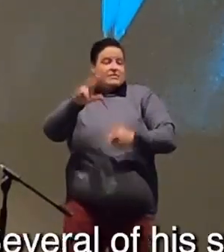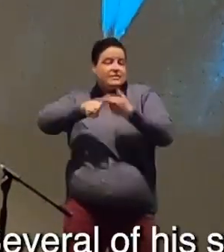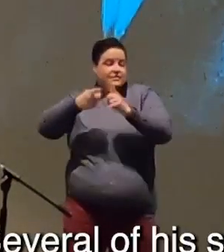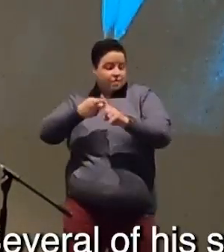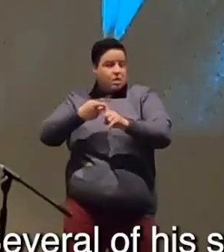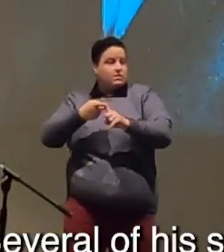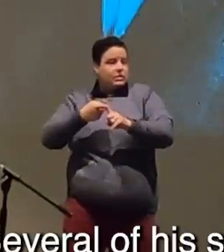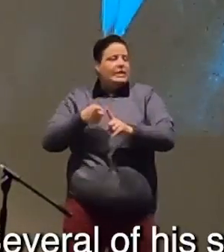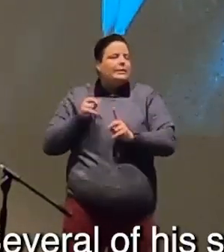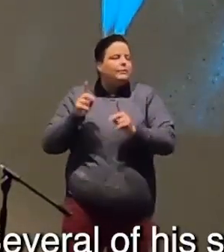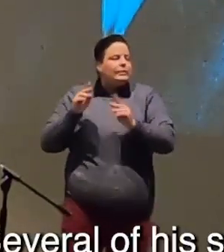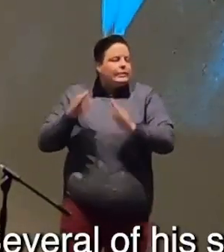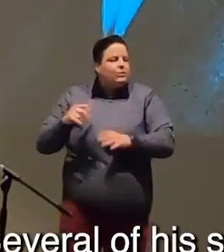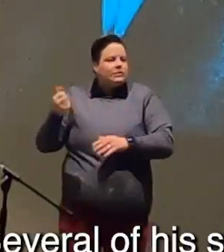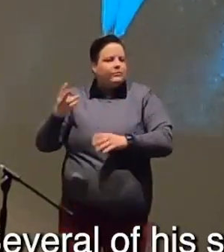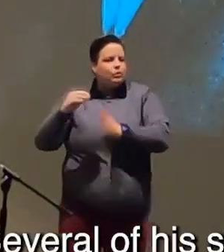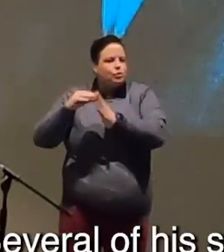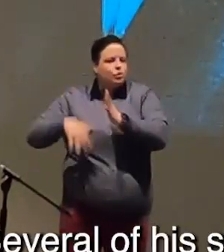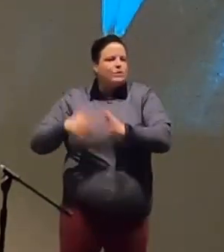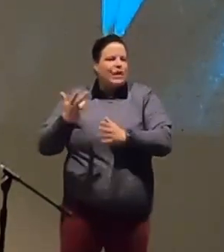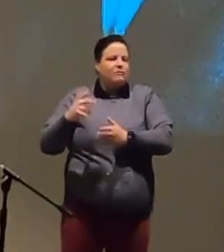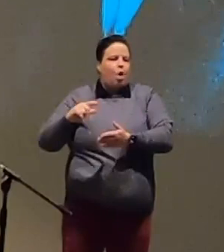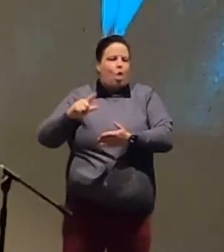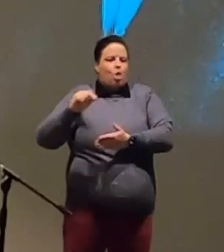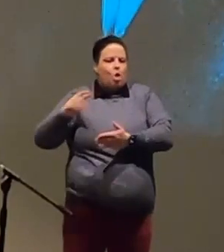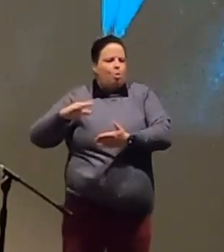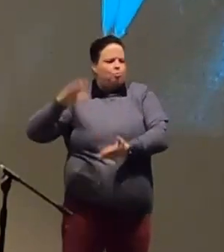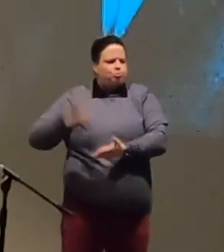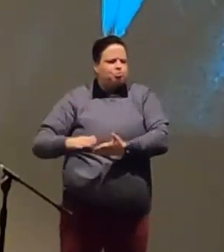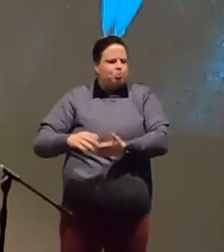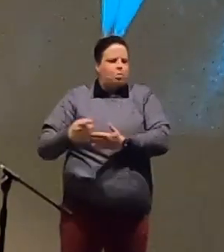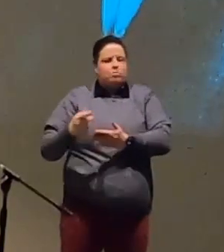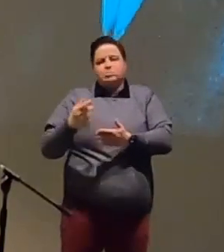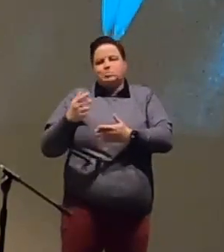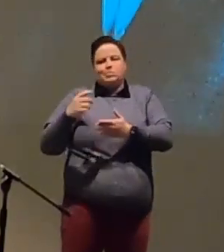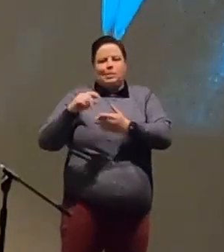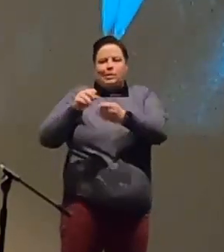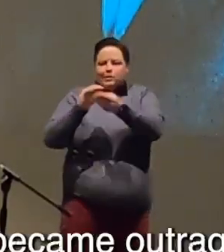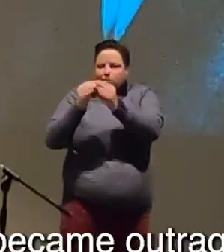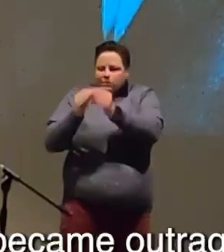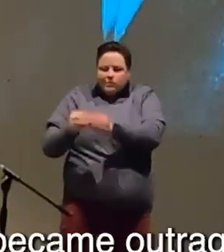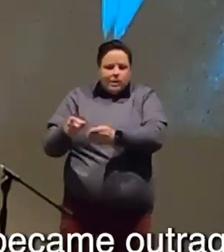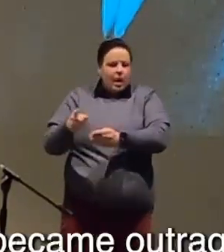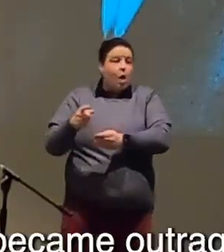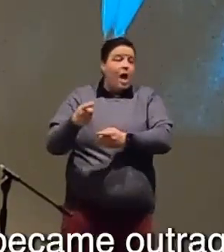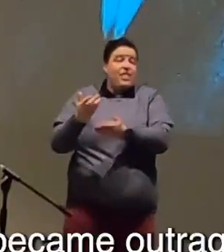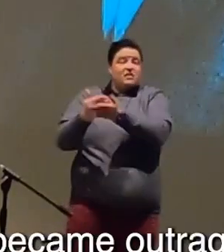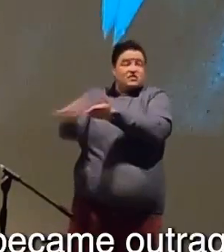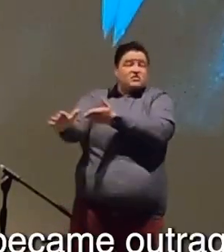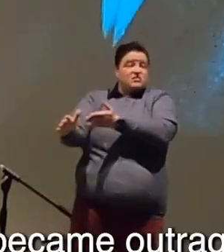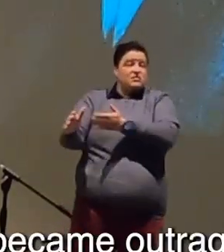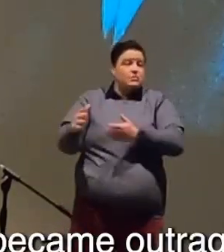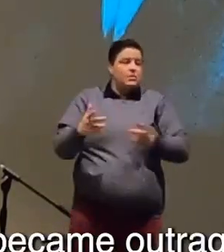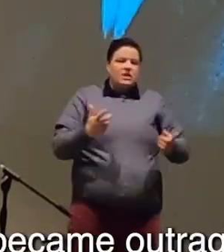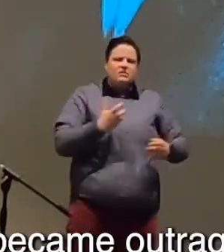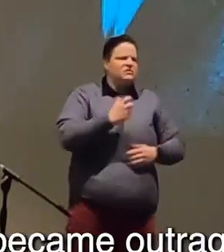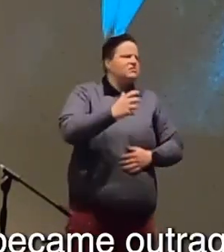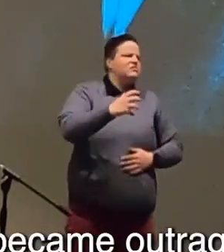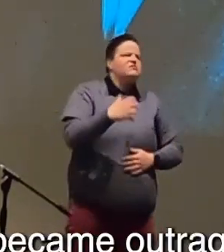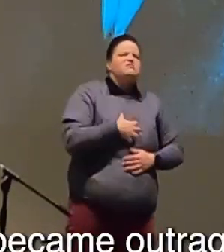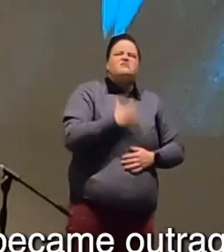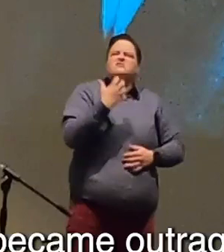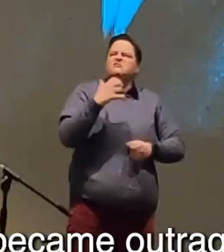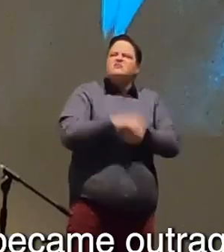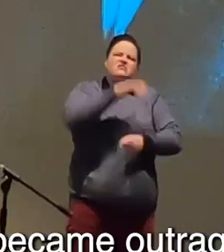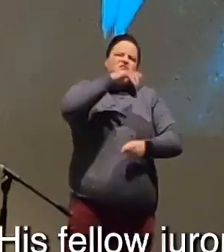of his students, received low ratings, if not outright rejections. He became outraged, voicing his